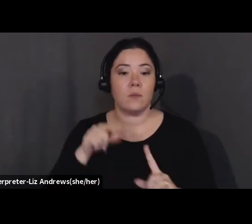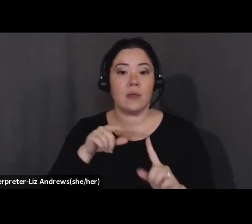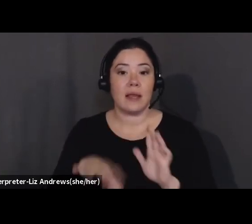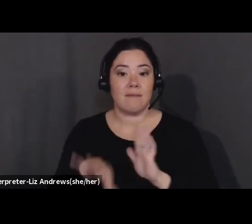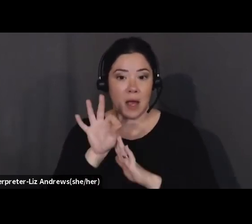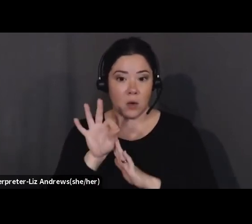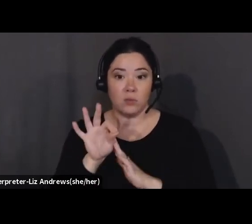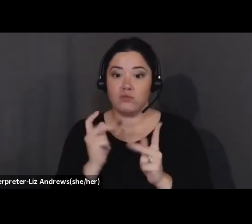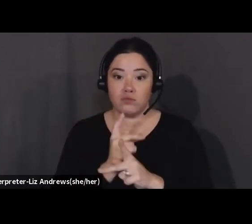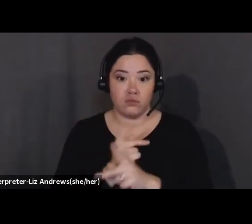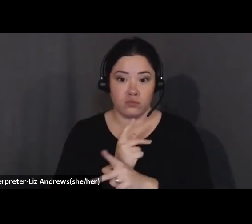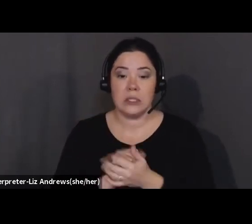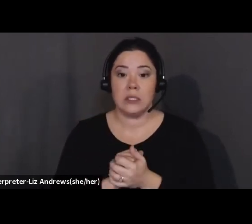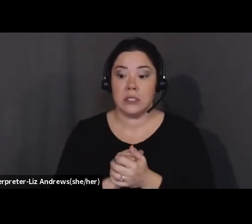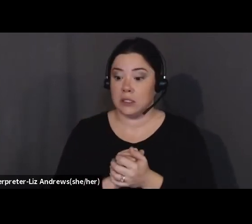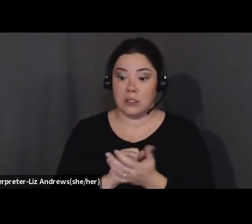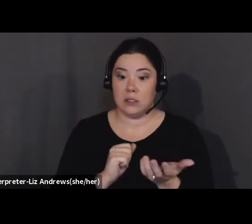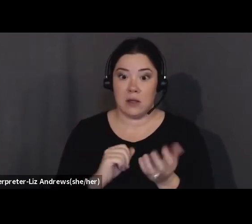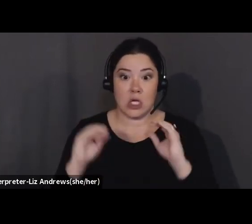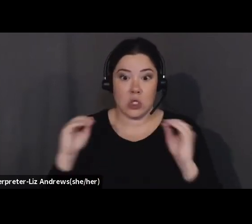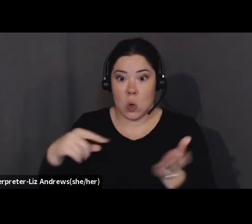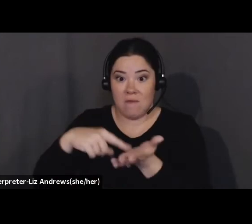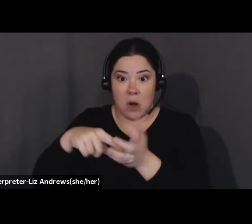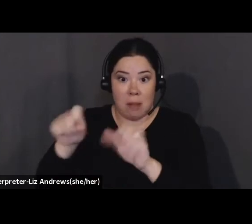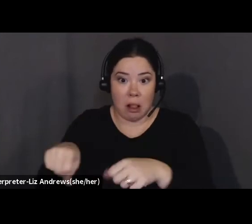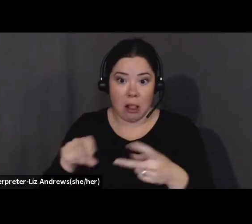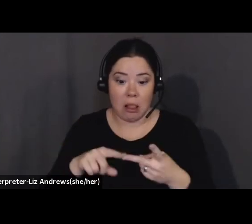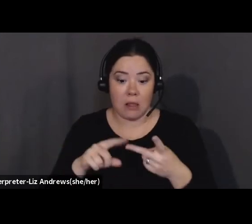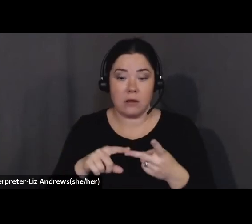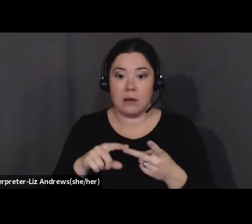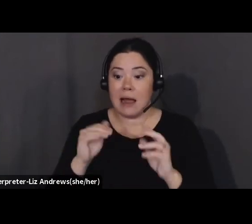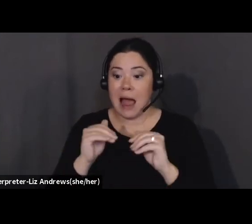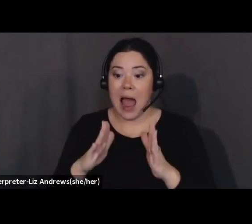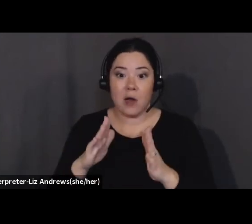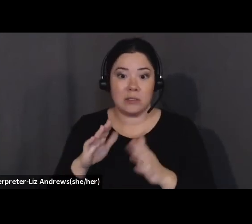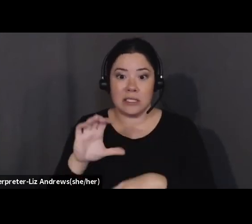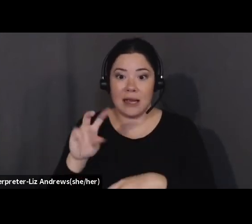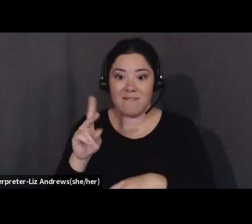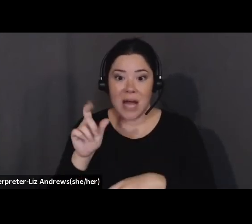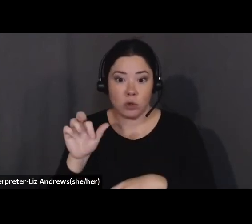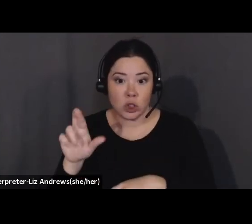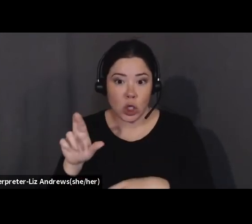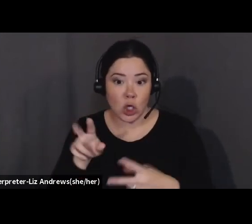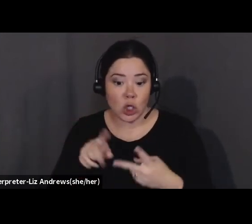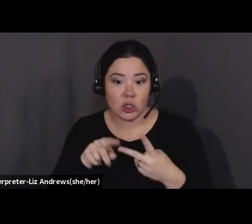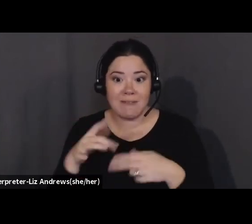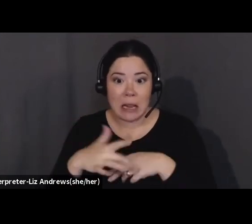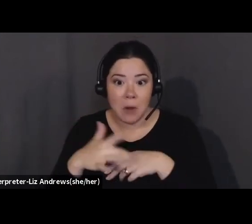of affordable and accessible housing, including housing choice vouchers, poses the biggest barrier